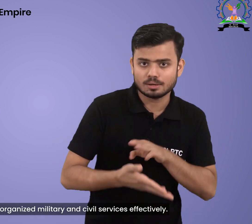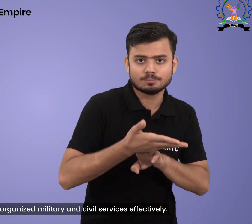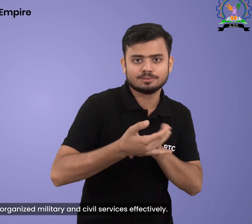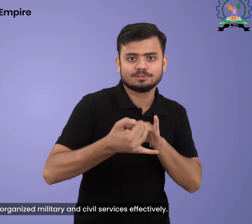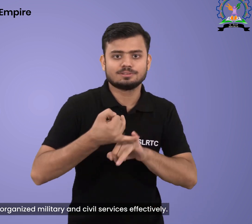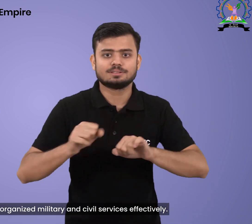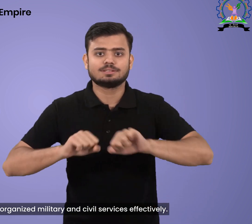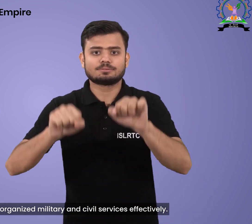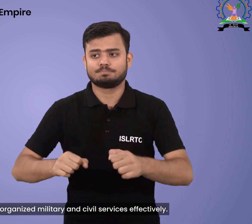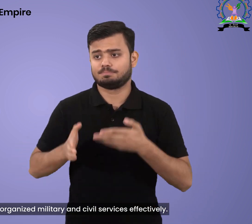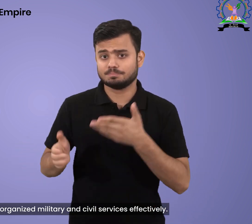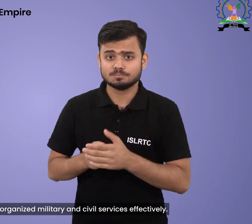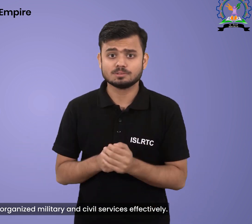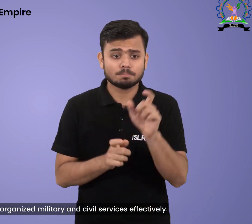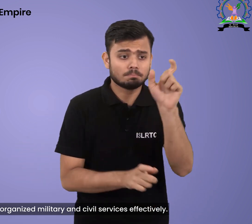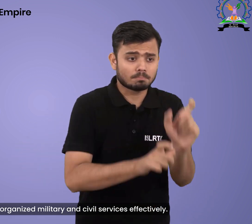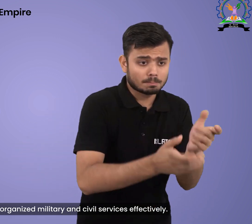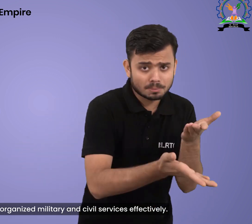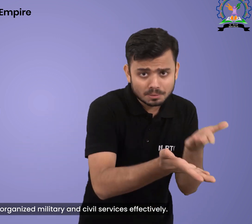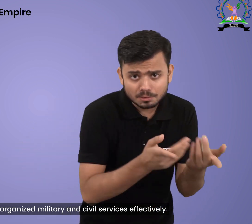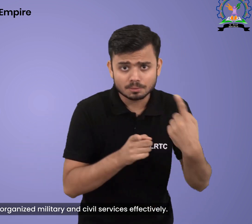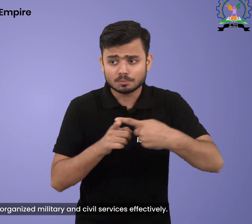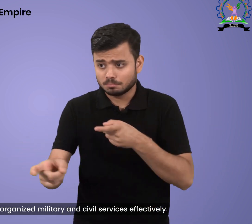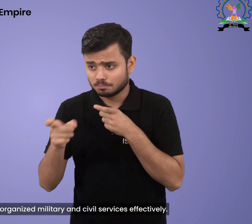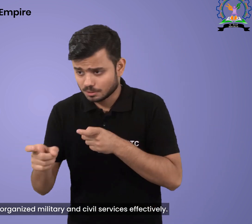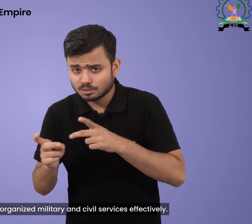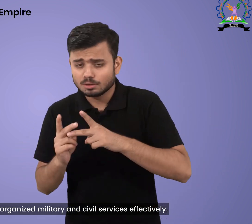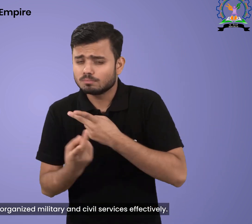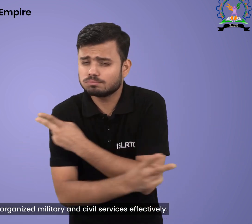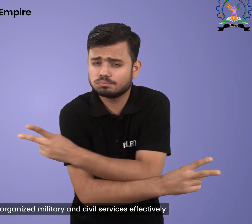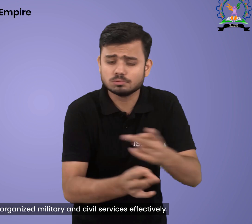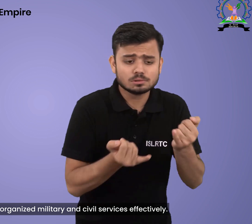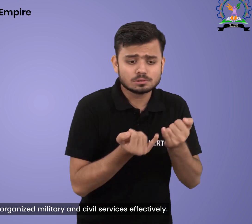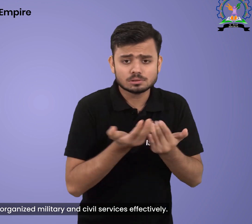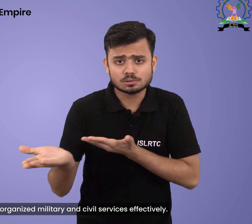His Mansabdari system organized military and civil services effectively.